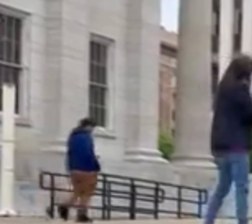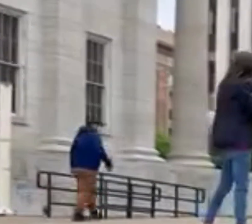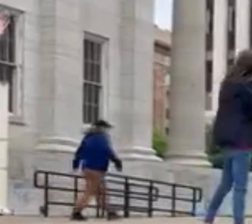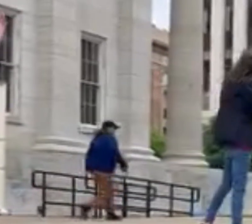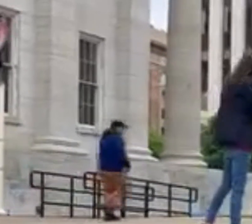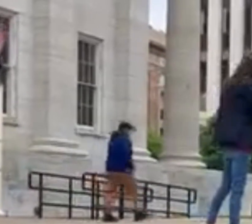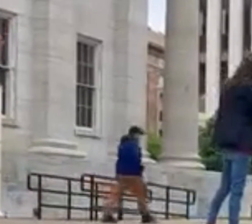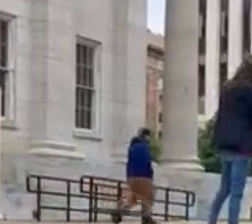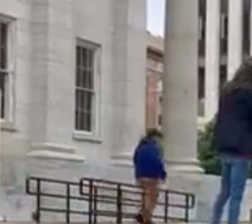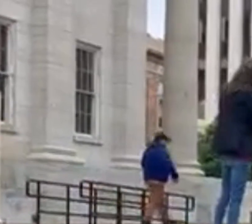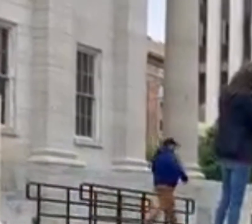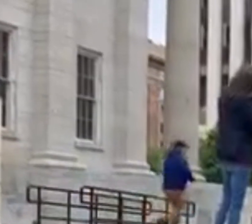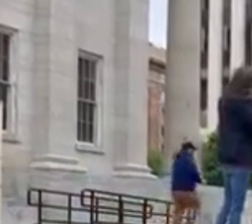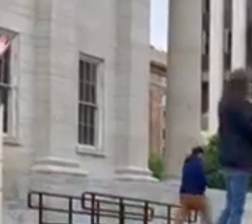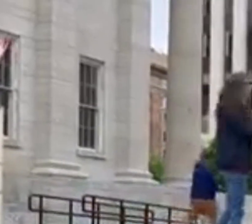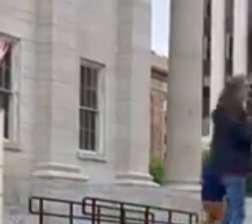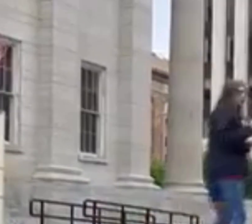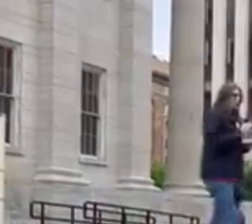as hell never give up.